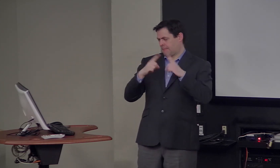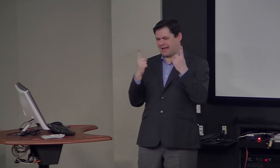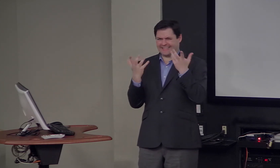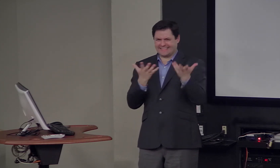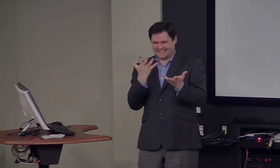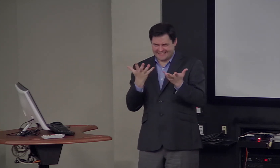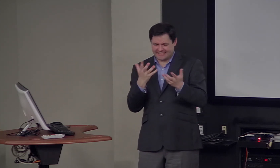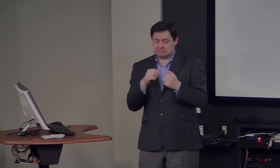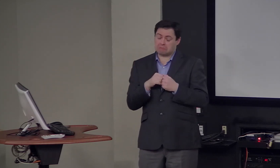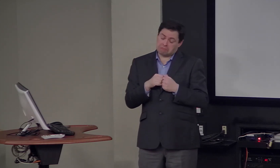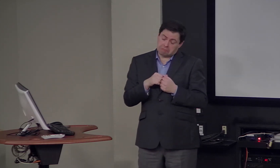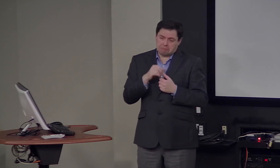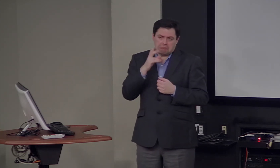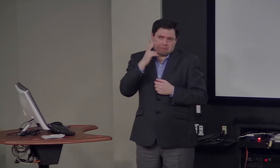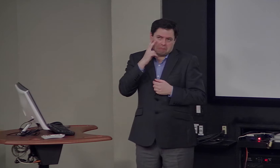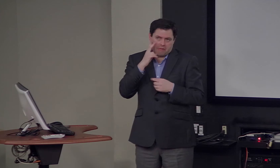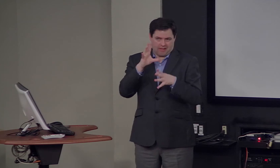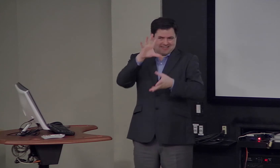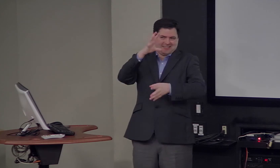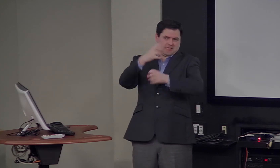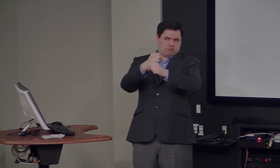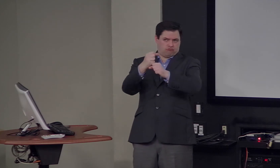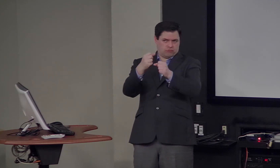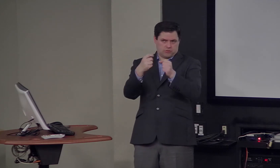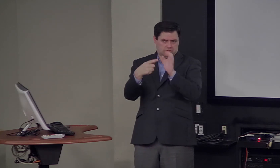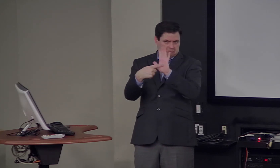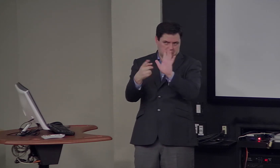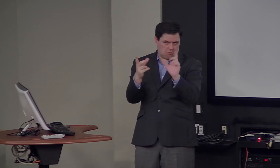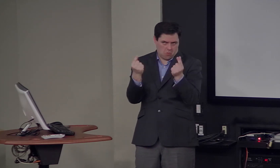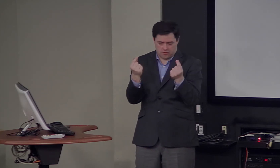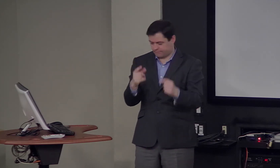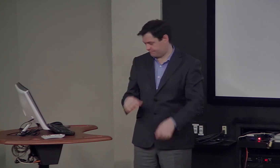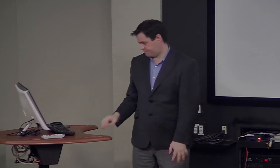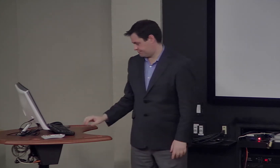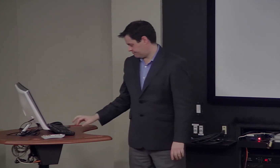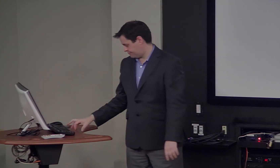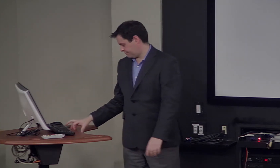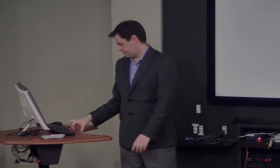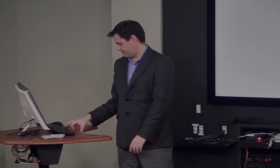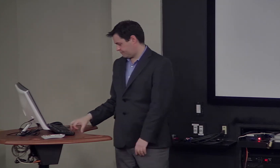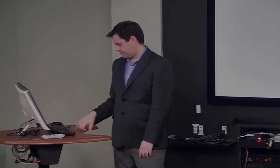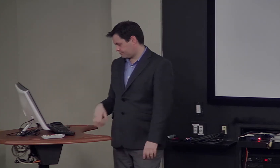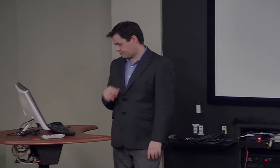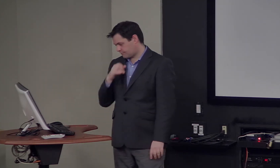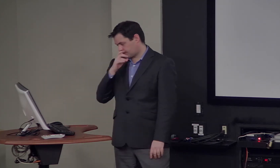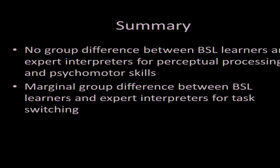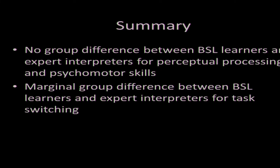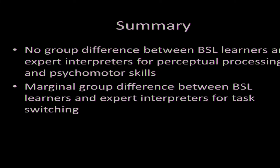are some differences. However, I think if we were just to summarize them, they're best put in this next